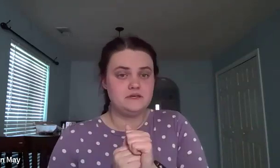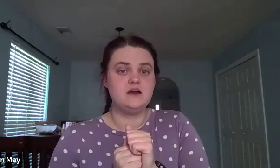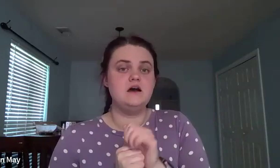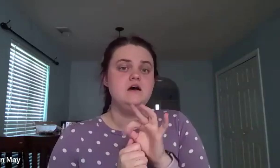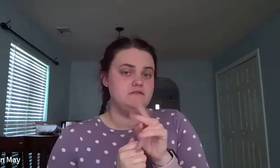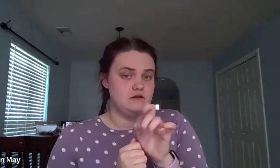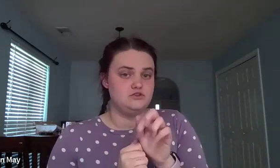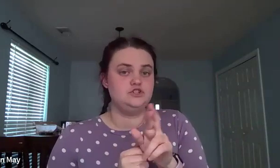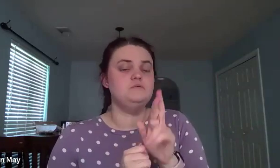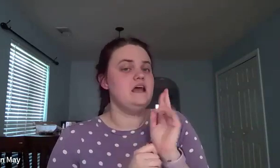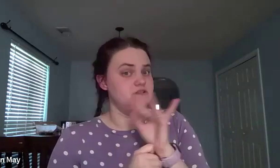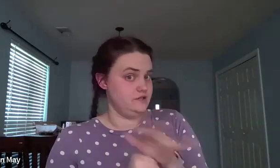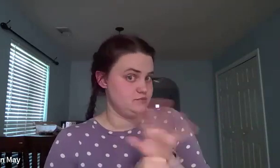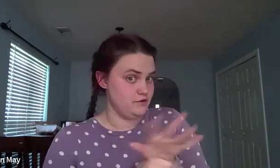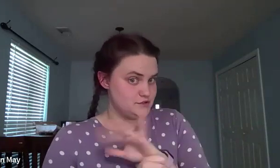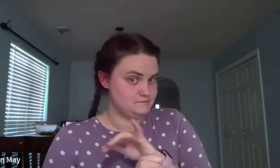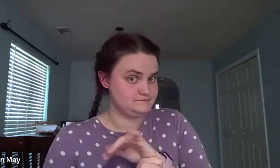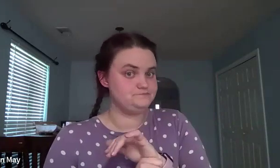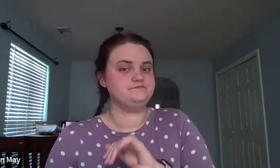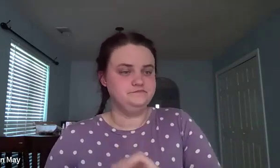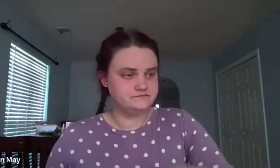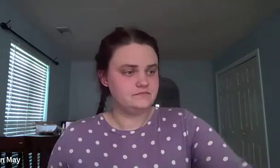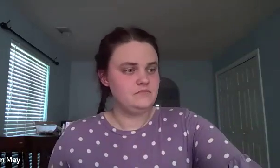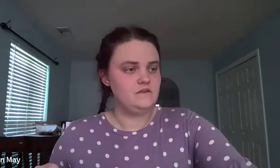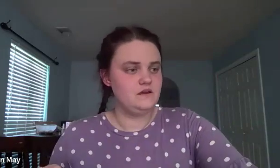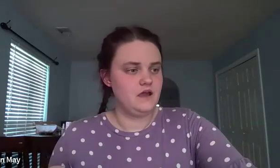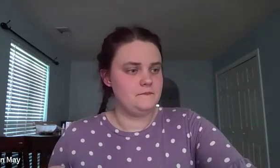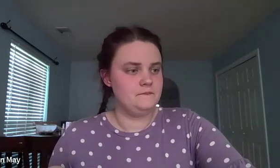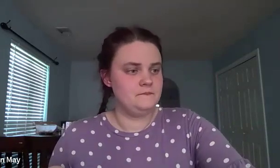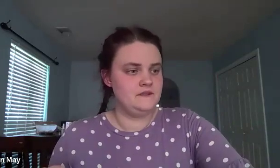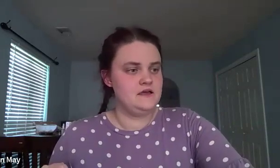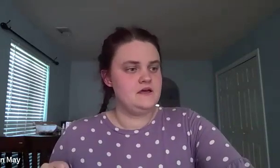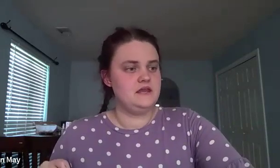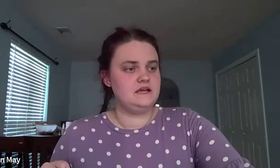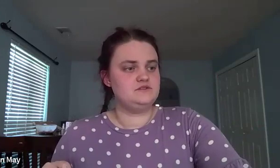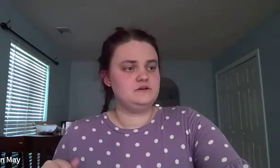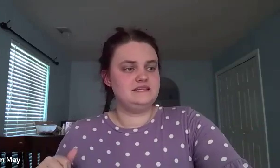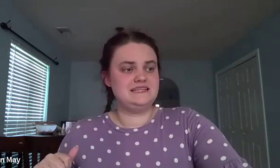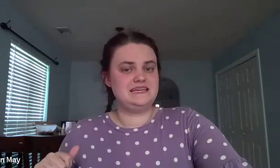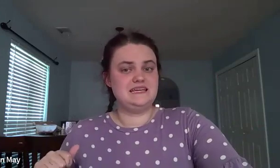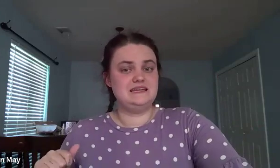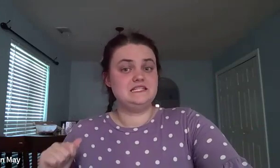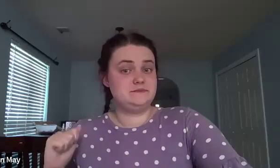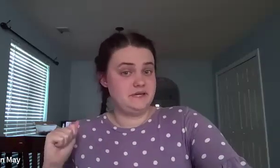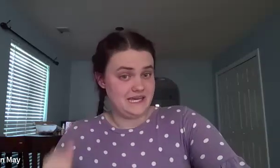tilapia, flounder, you would have to fingerspell those. Okay. The next one is then